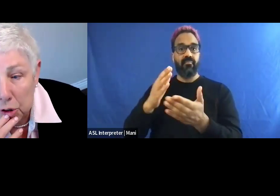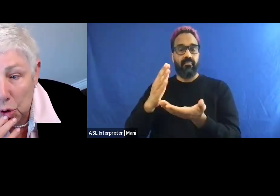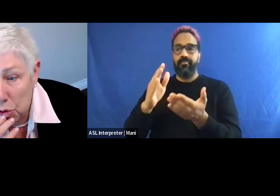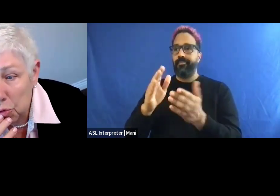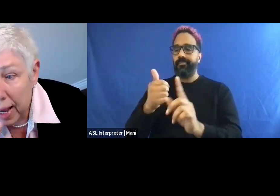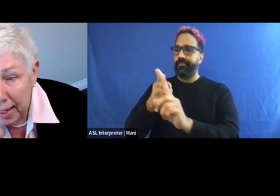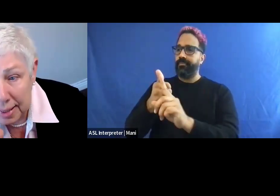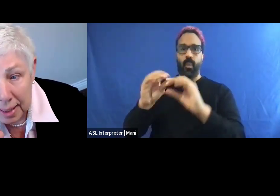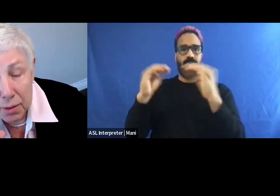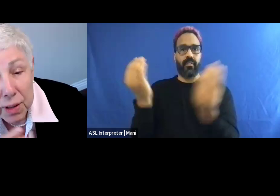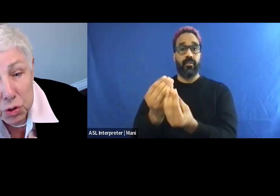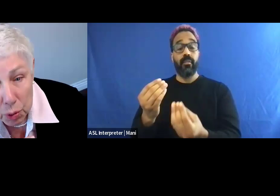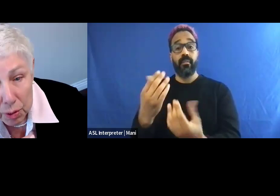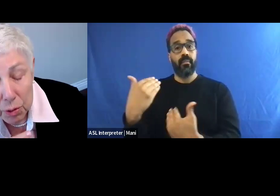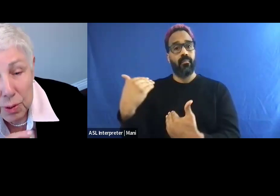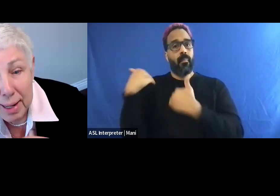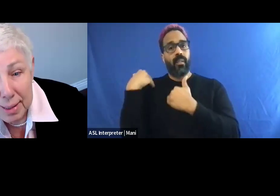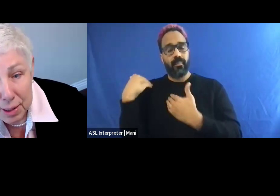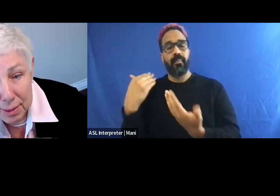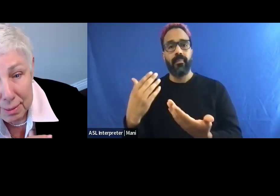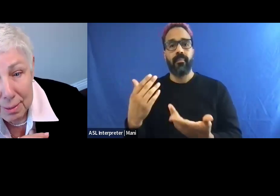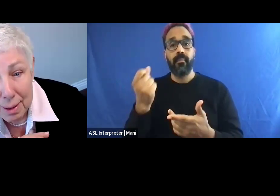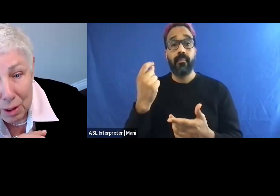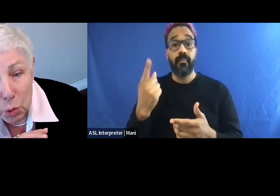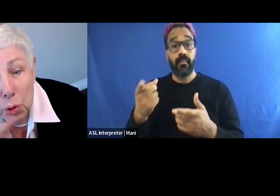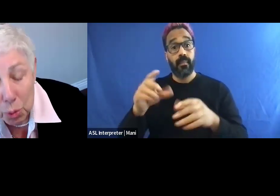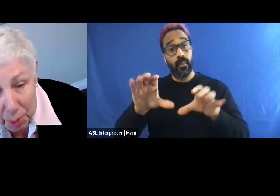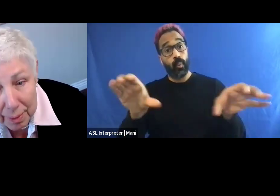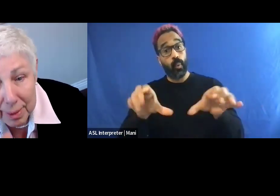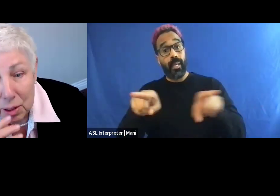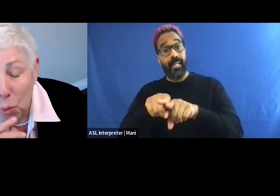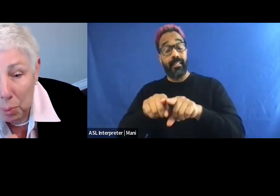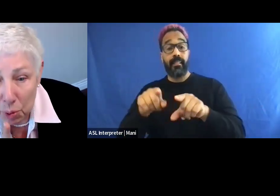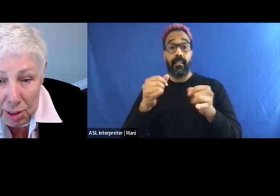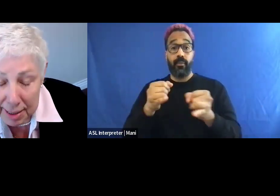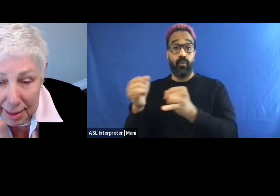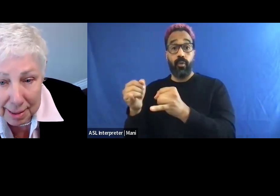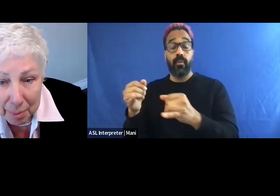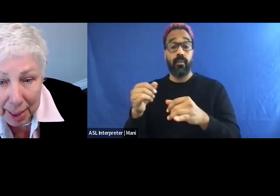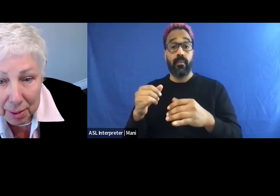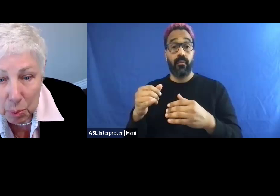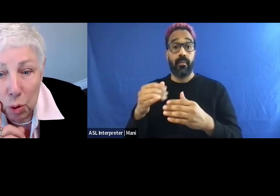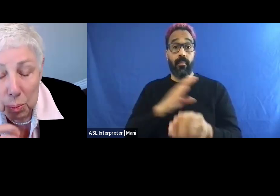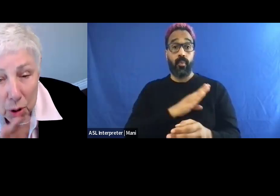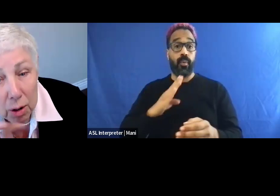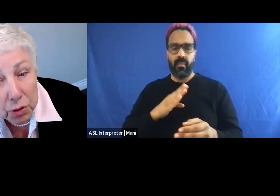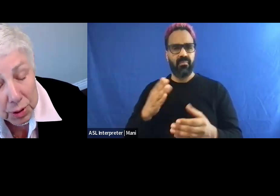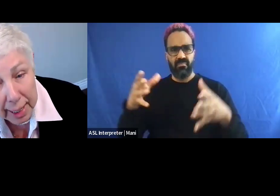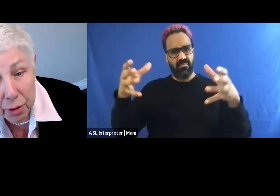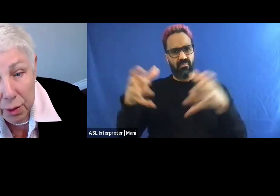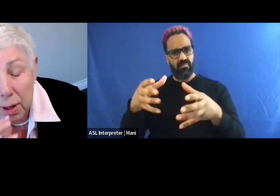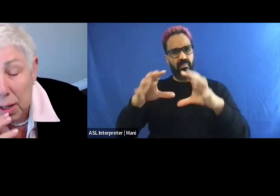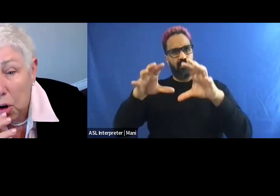you don't do that as an individual, you do that as a group, You know, one person does not make the board, but all